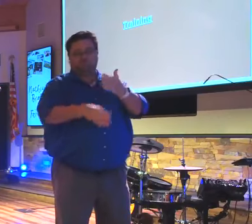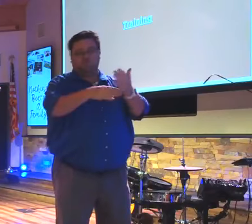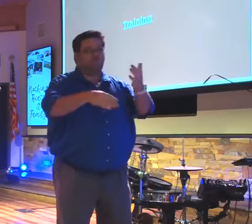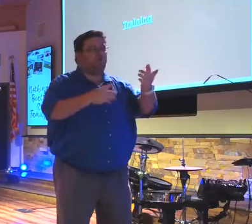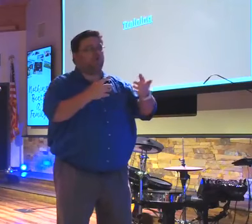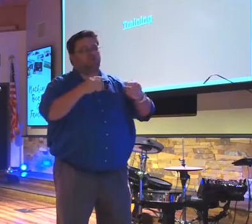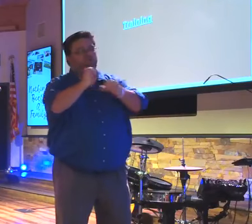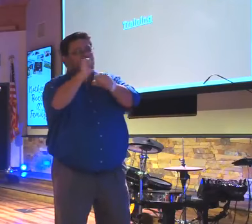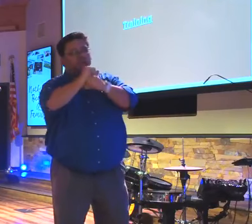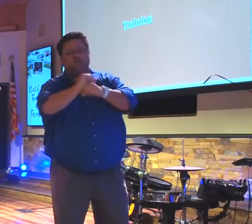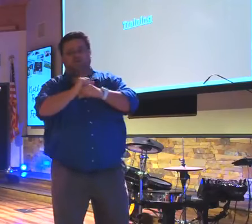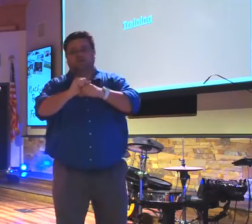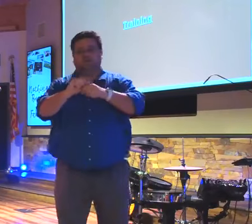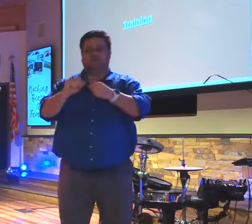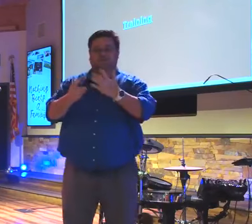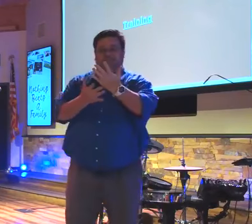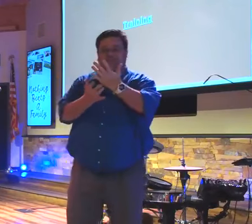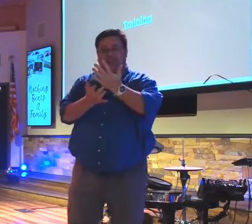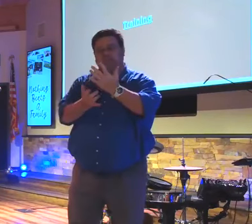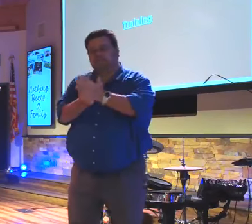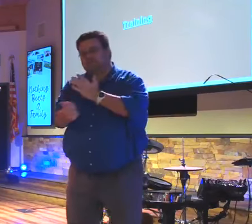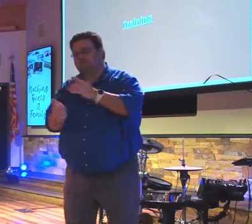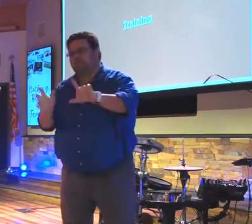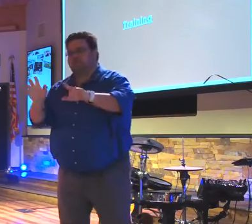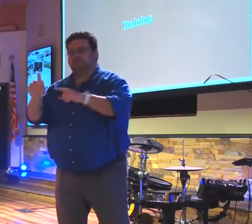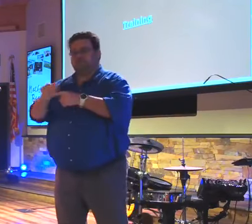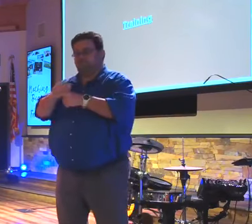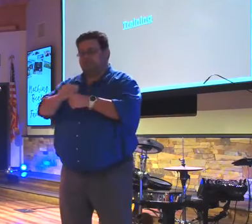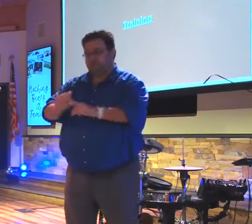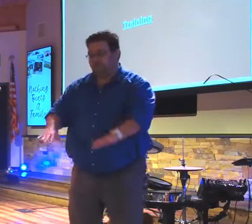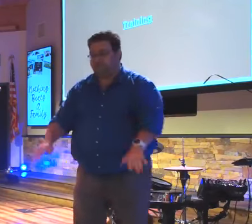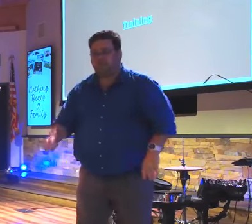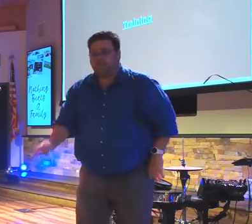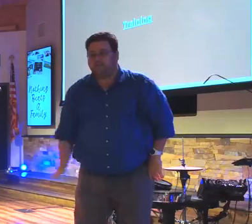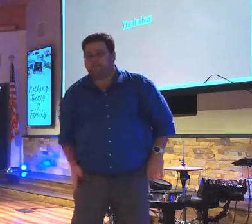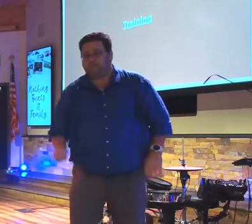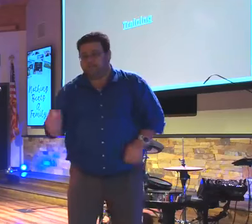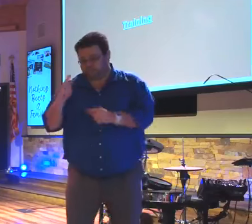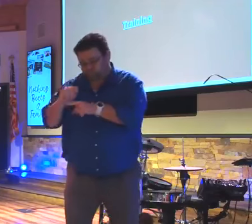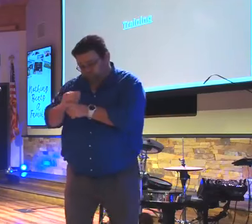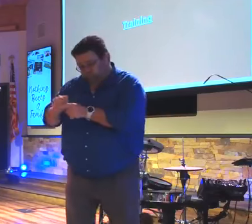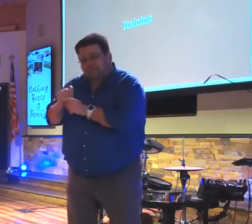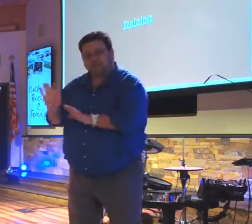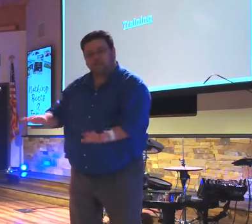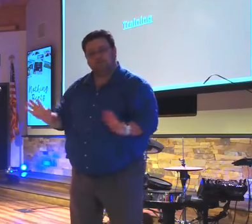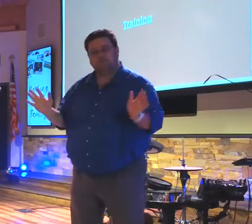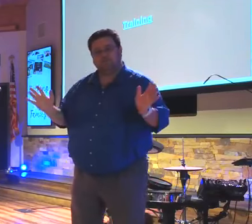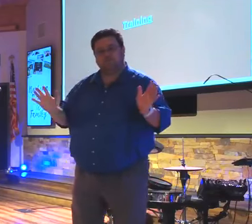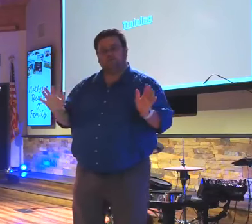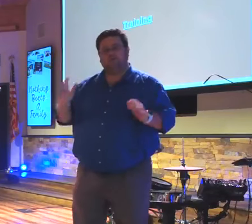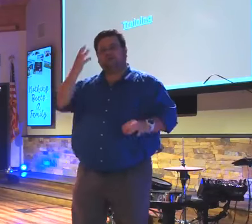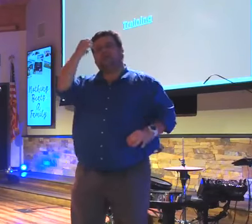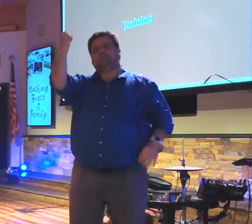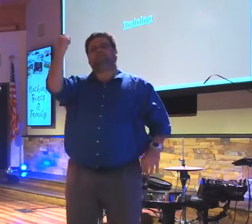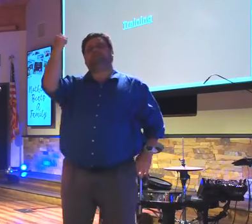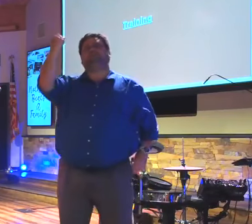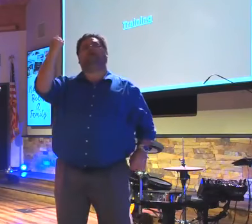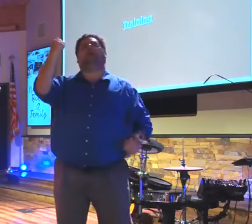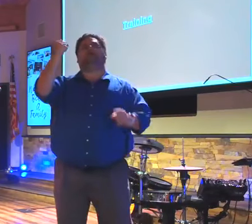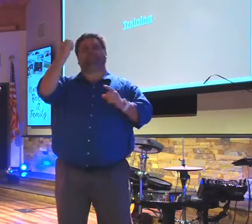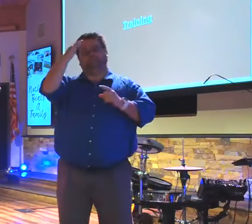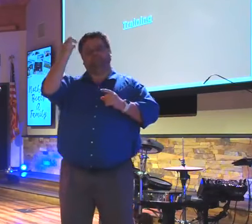job. Today, people hire trainers to train their pets, you know. And so that's a concept that we're familiar with.